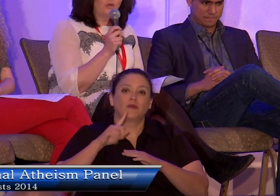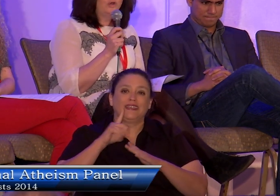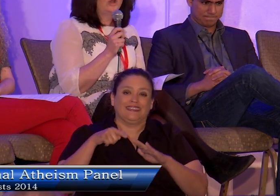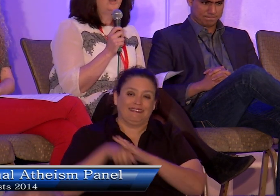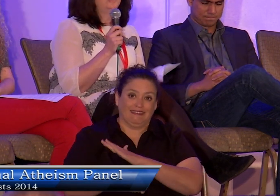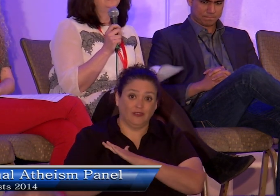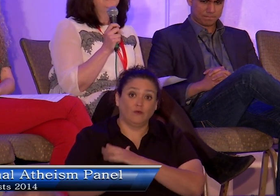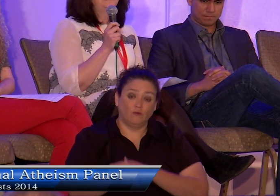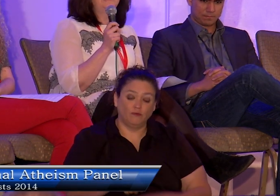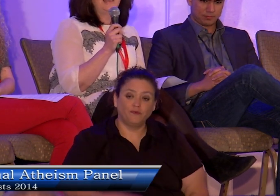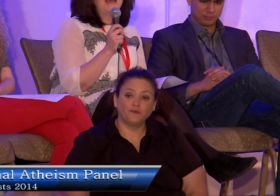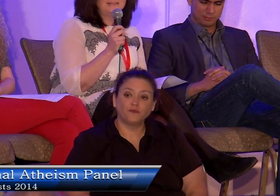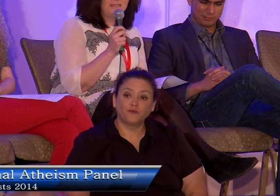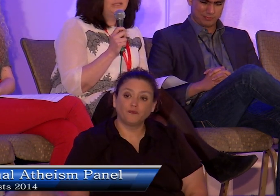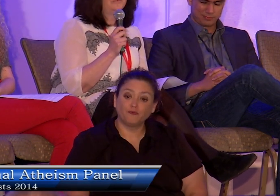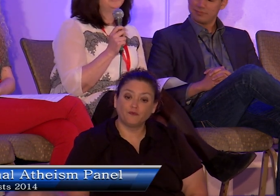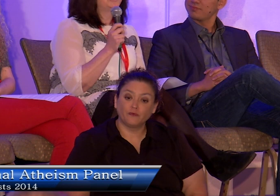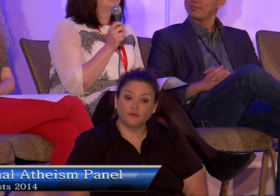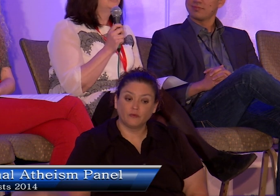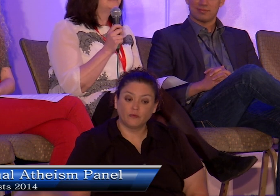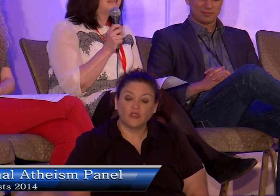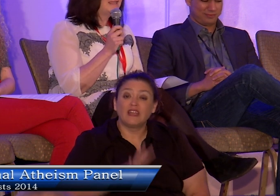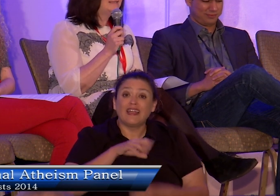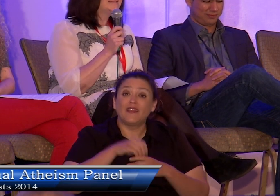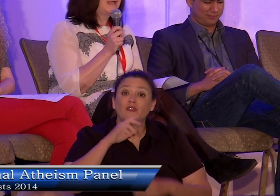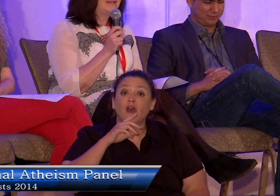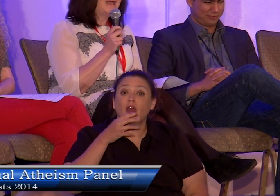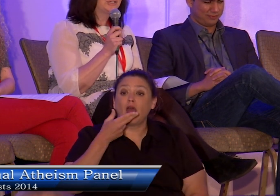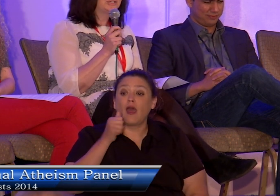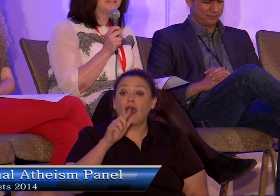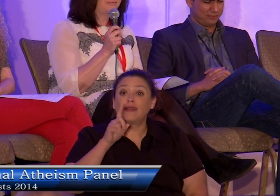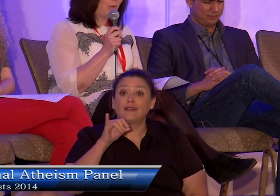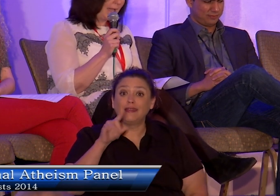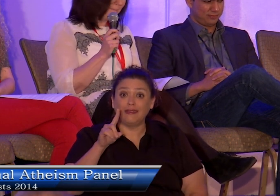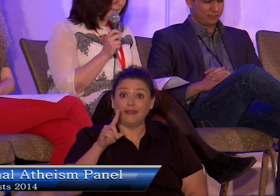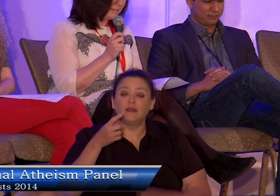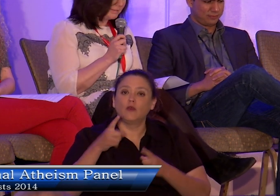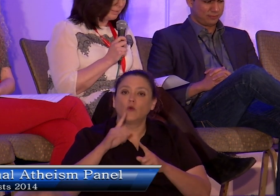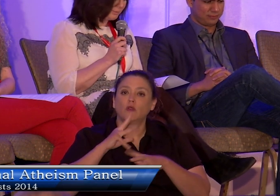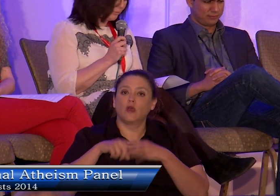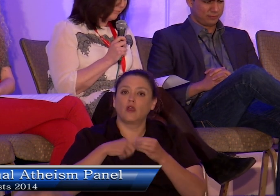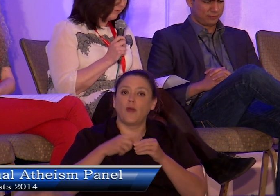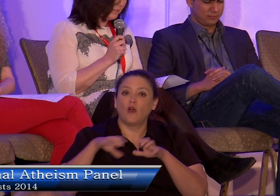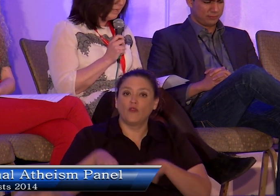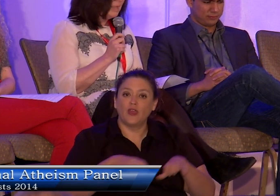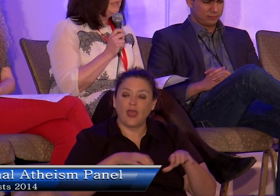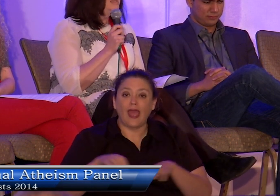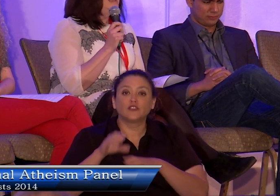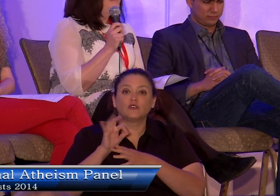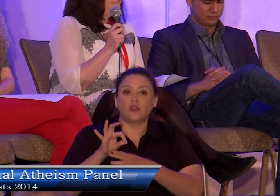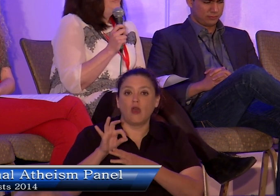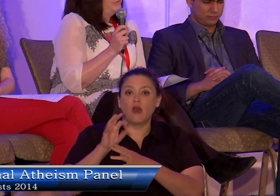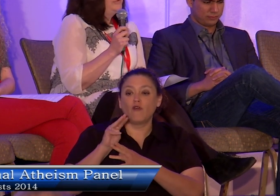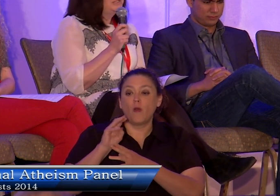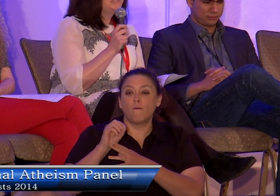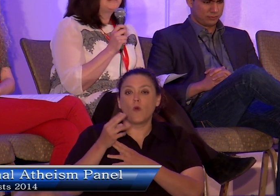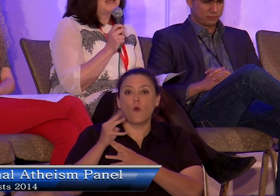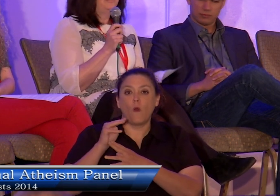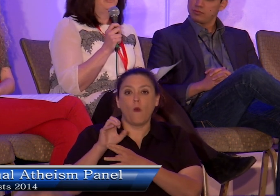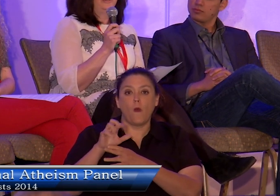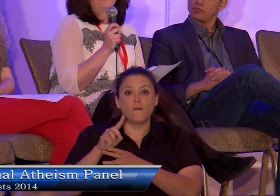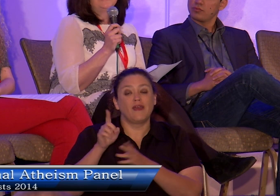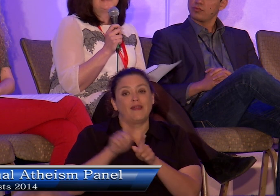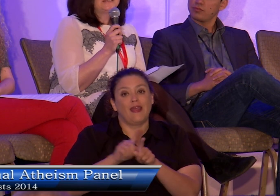justifications in the Quran, in the Hadith, which are the sayings and actions of Muhammad, Islam's prophet. And from a